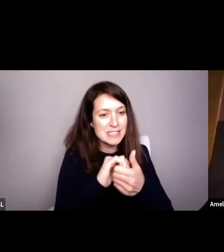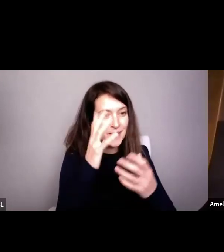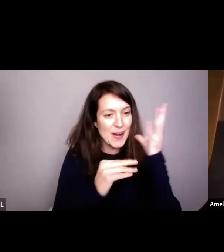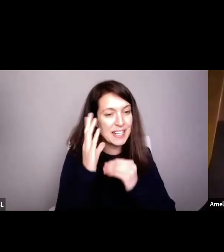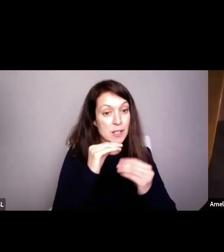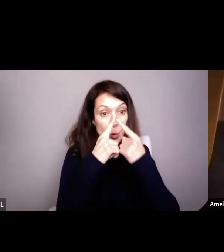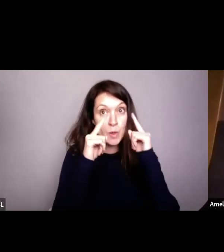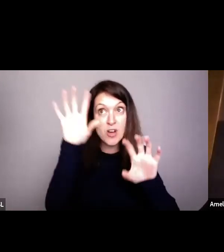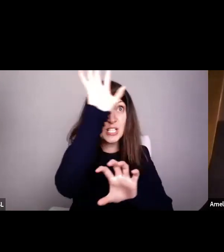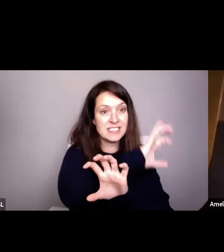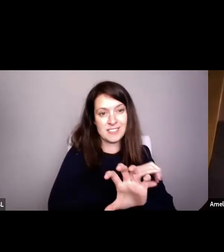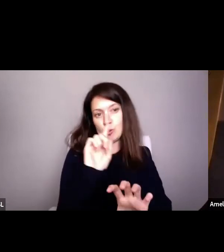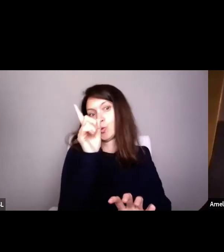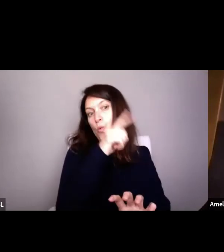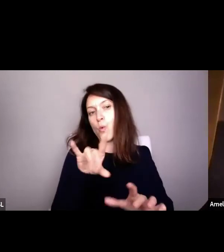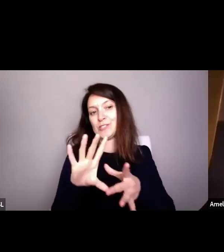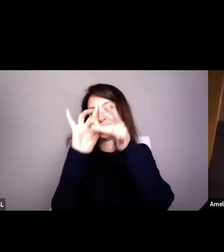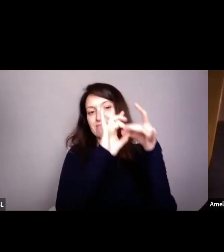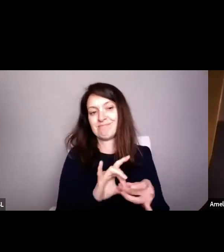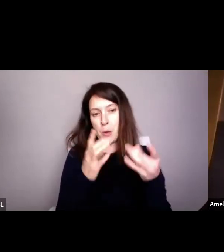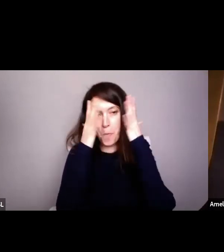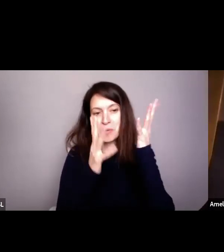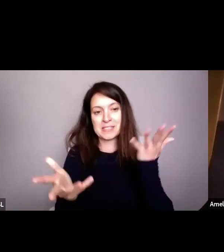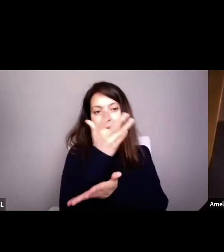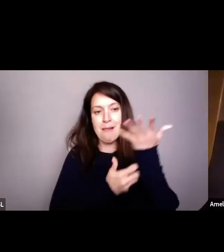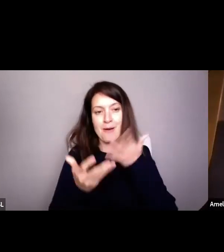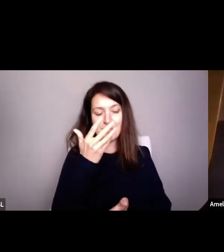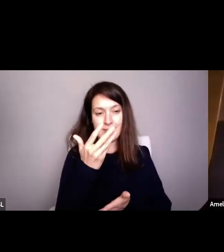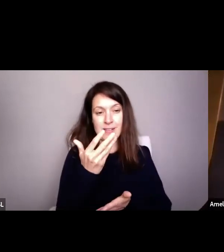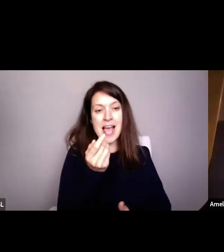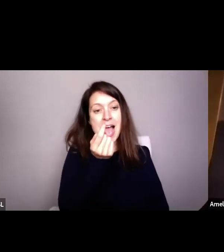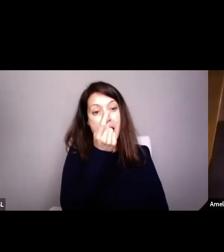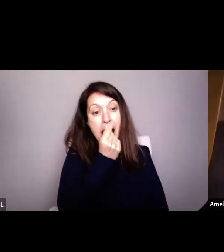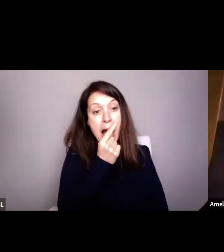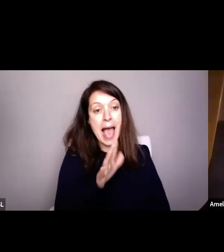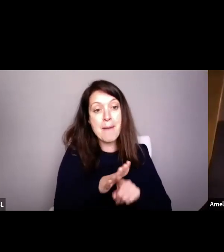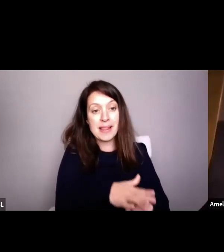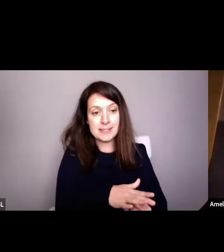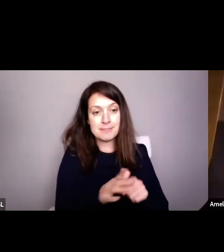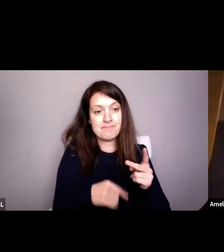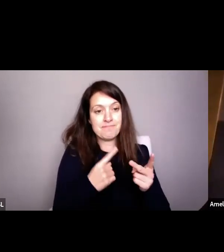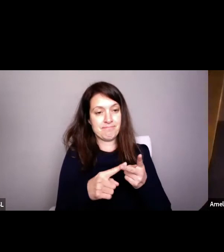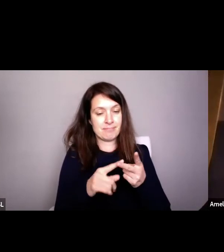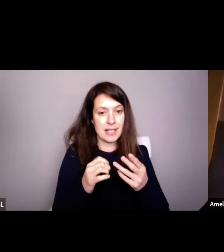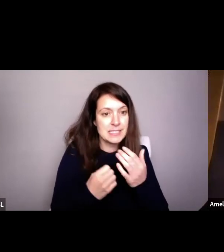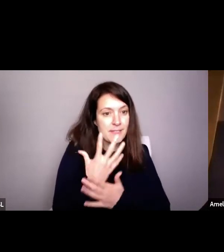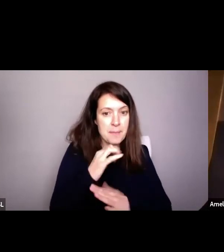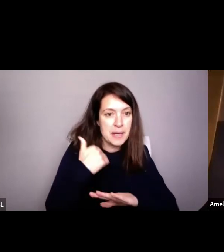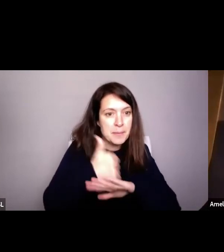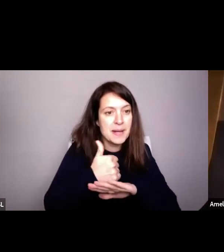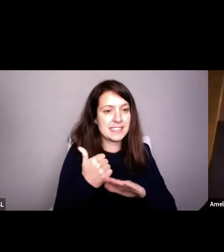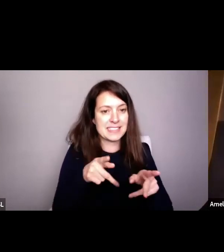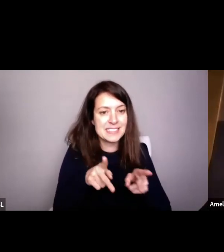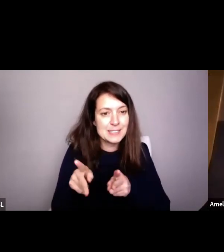open dialogue about the structure and expressions of ableism, developing and implementing systems that